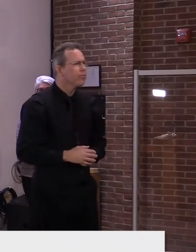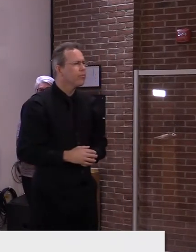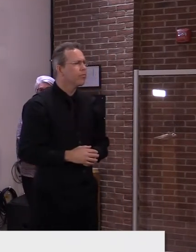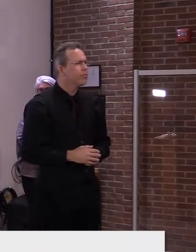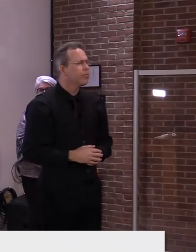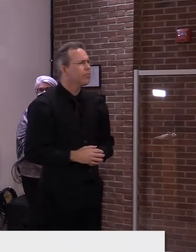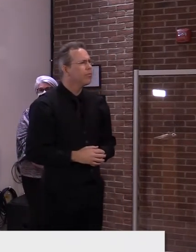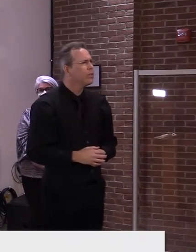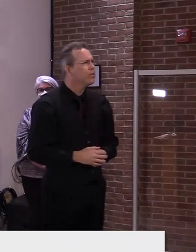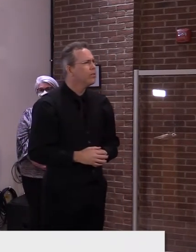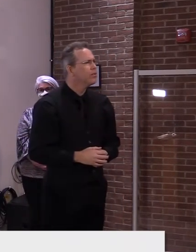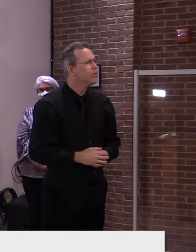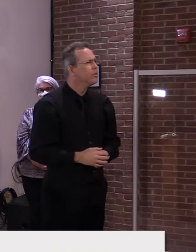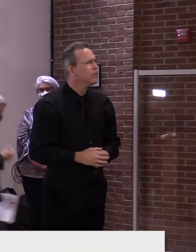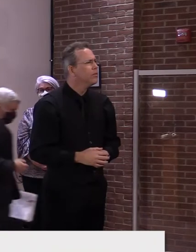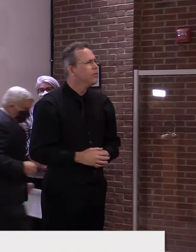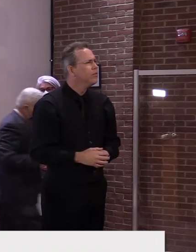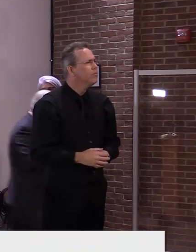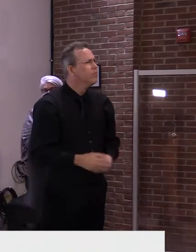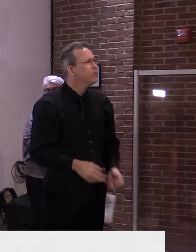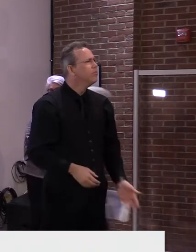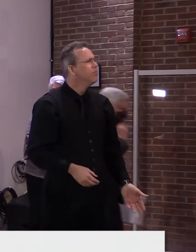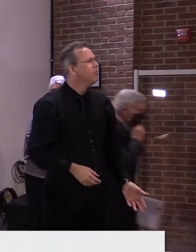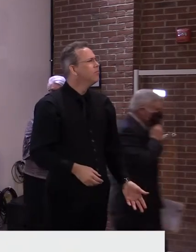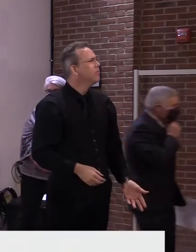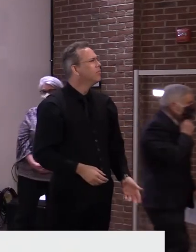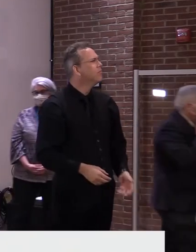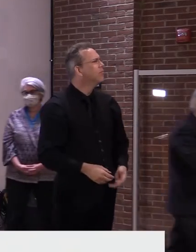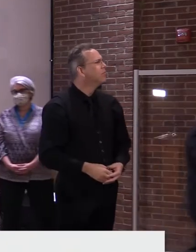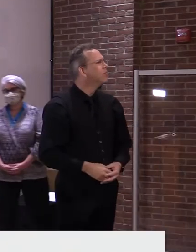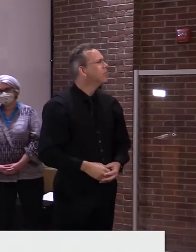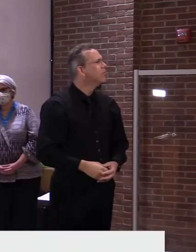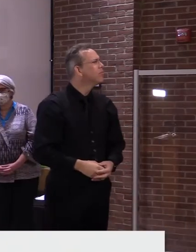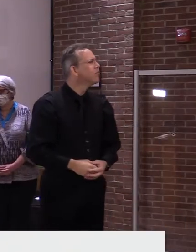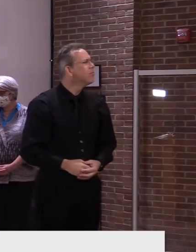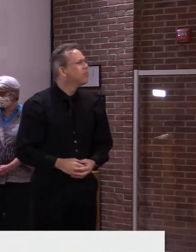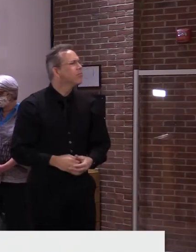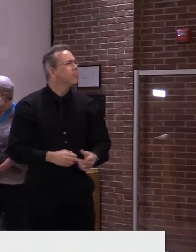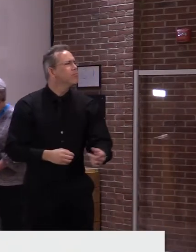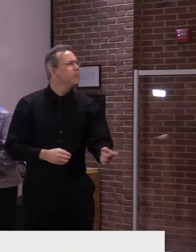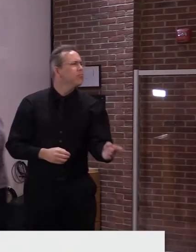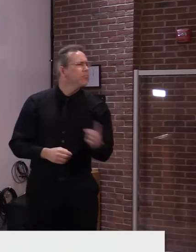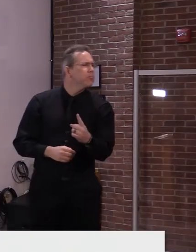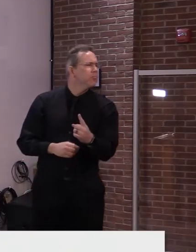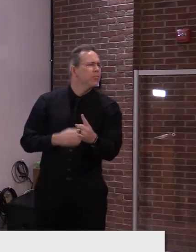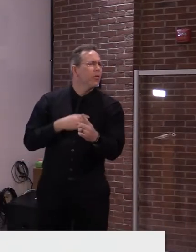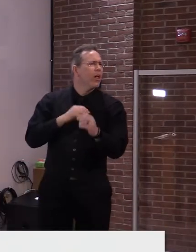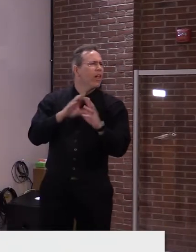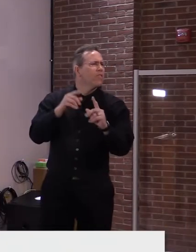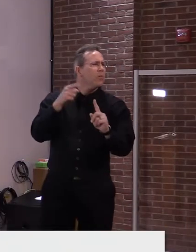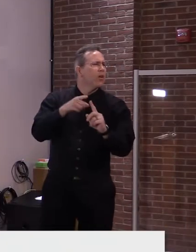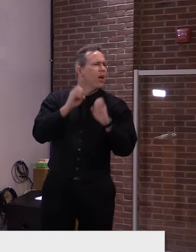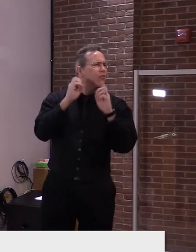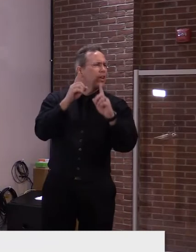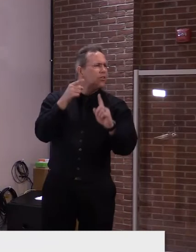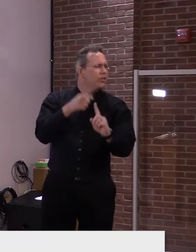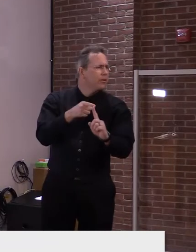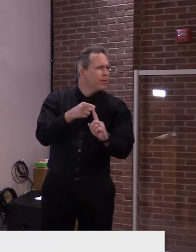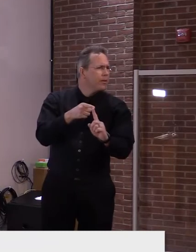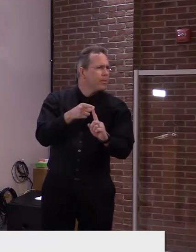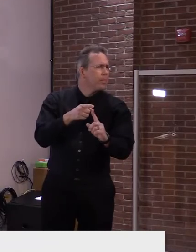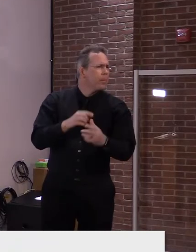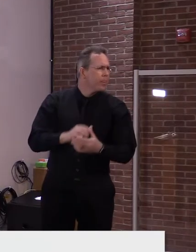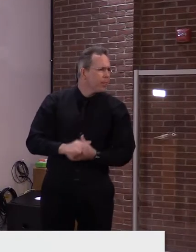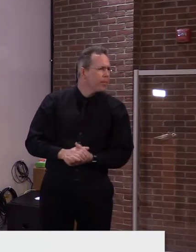Thanks, Rebecca. Deputy Boucher, one clarification. I think you mentioned 1,300 plus